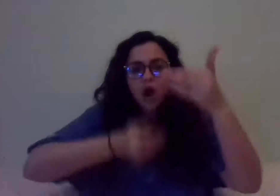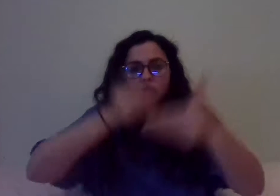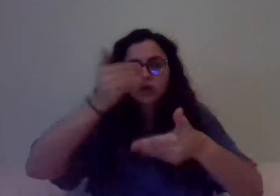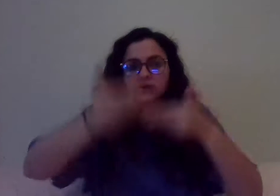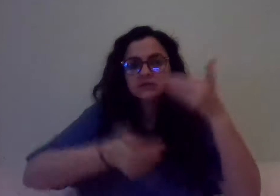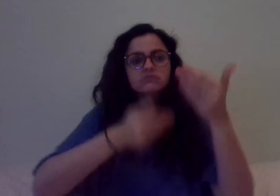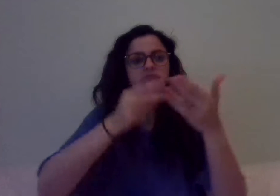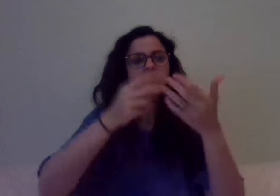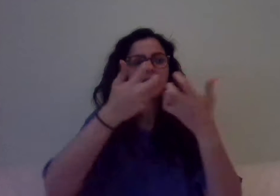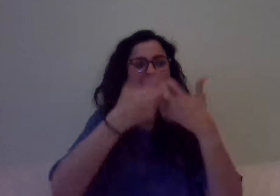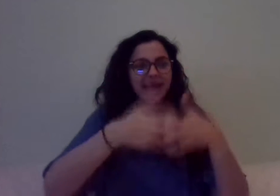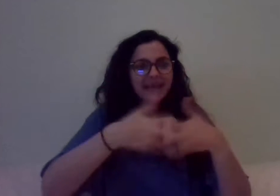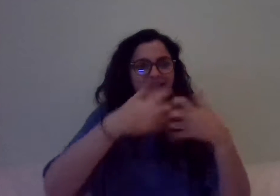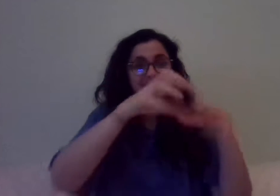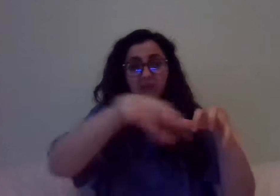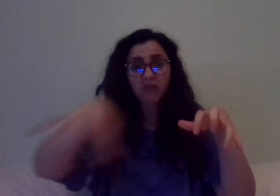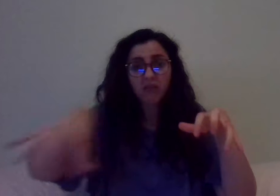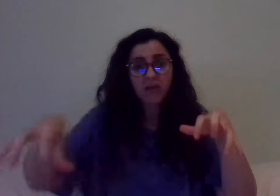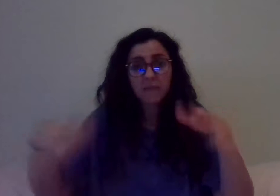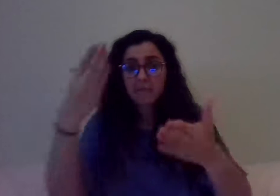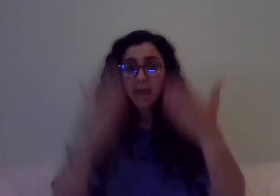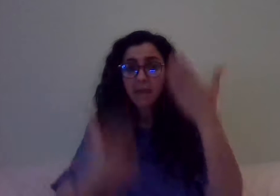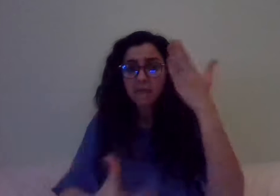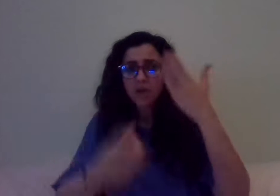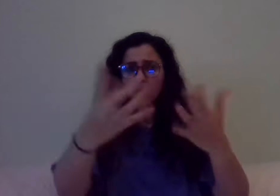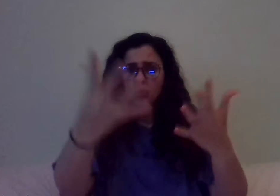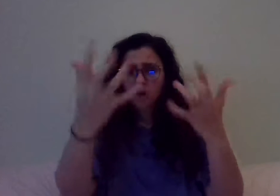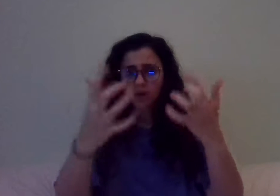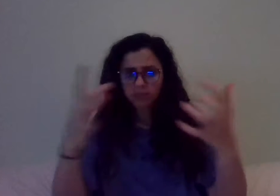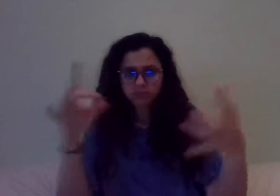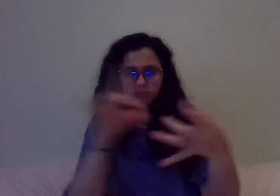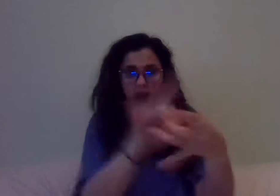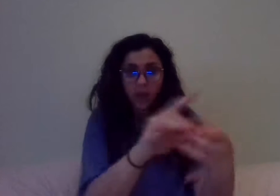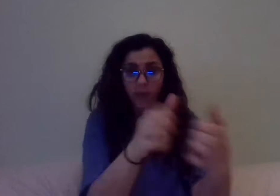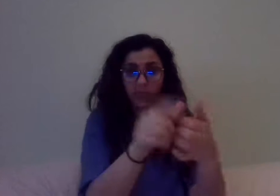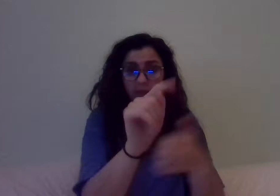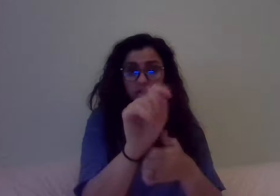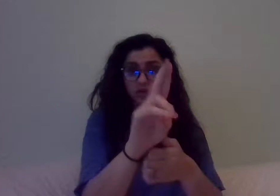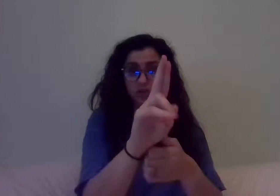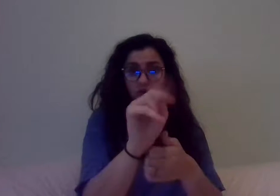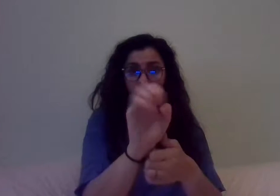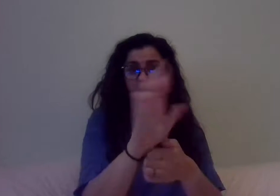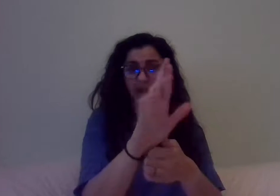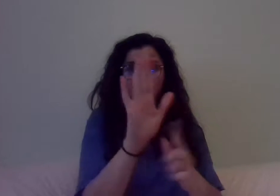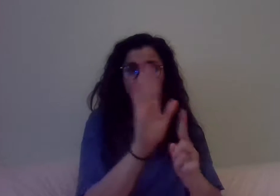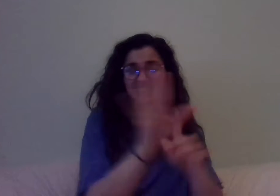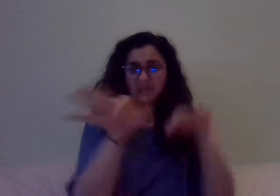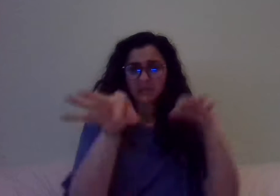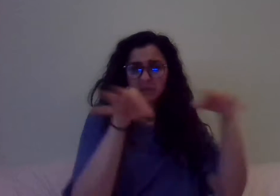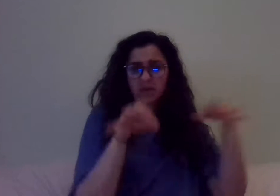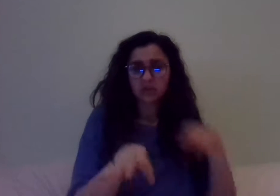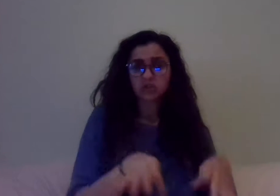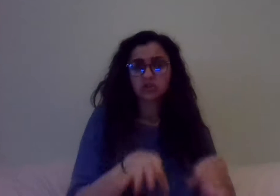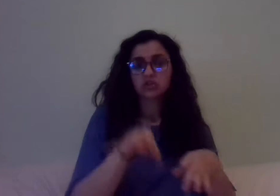go with the Turner understanding, this industrial sublime. Now, here the train has a completely different set